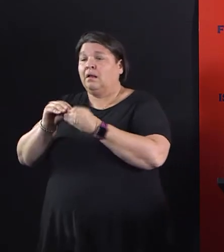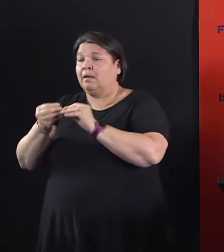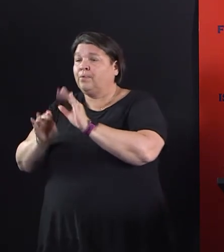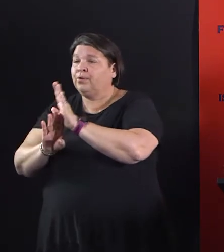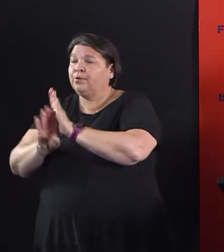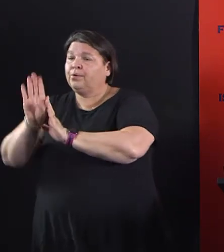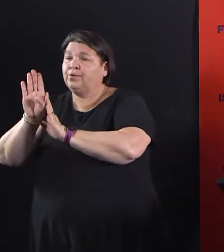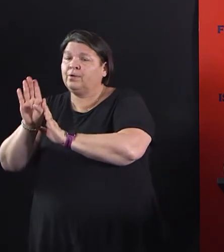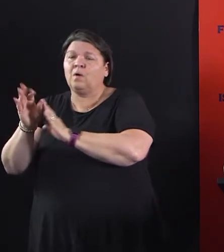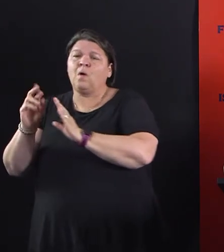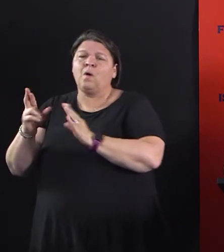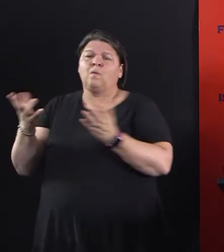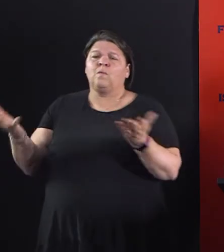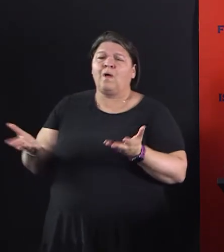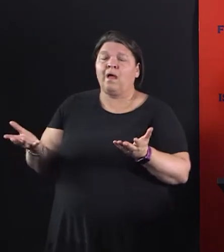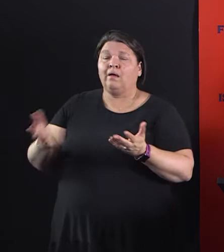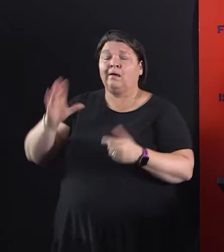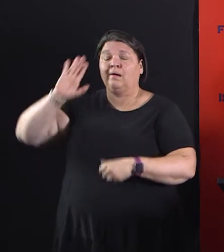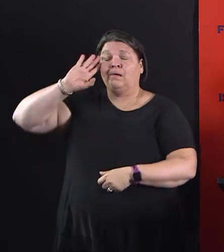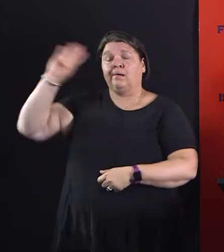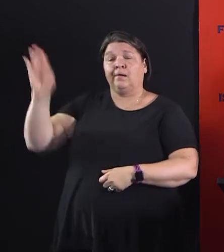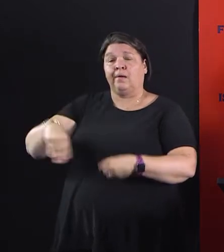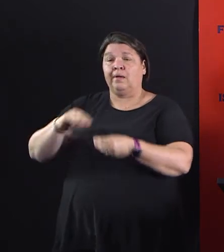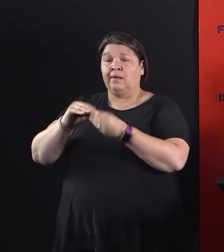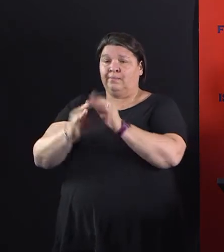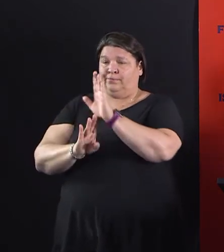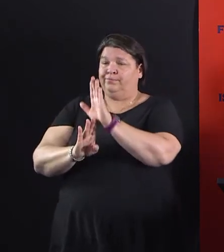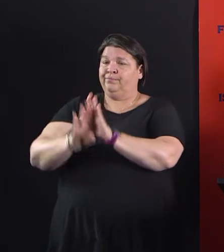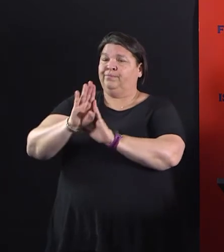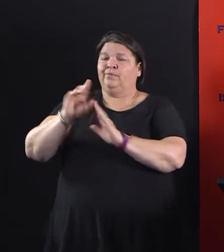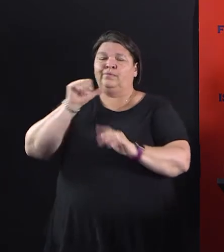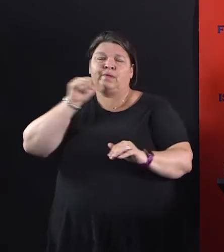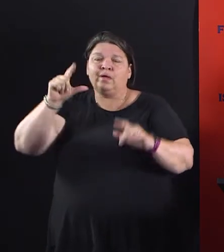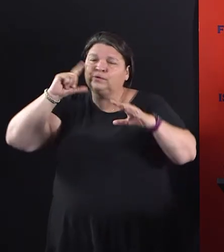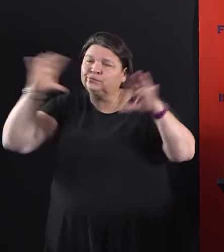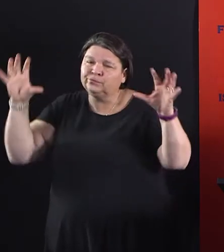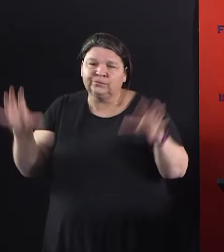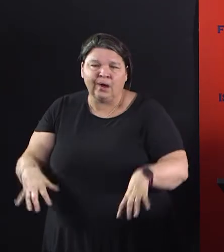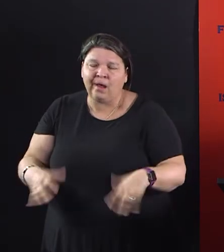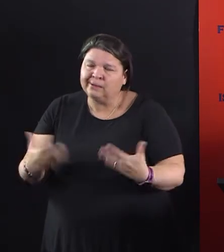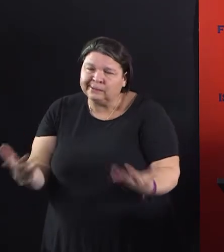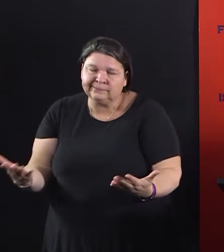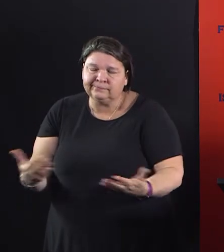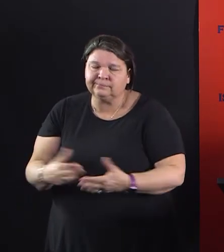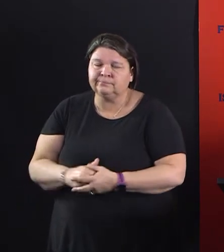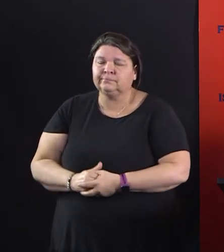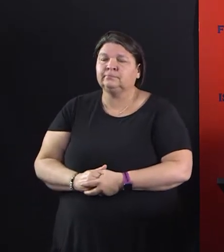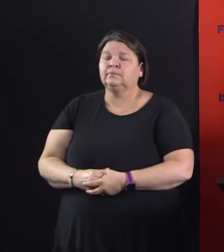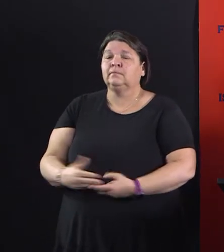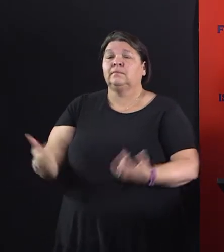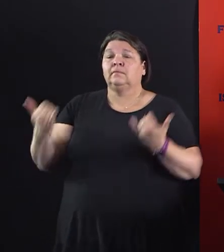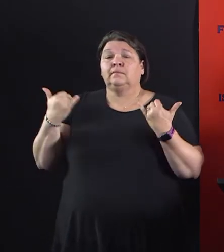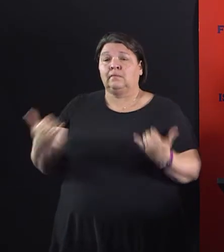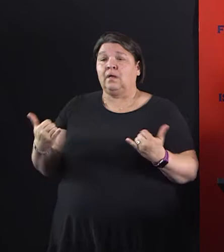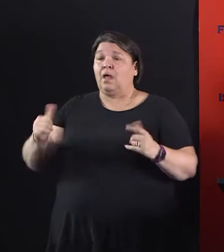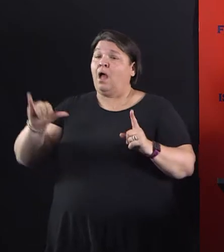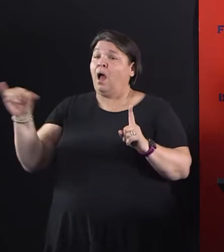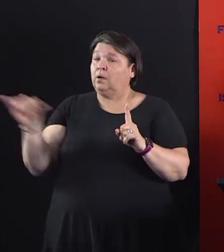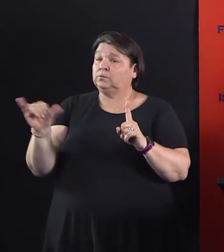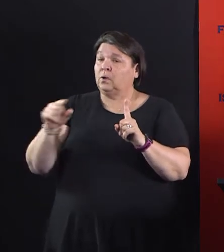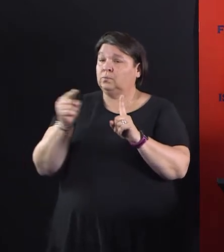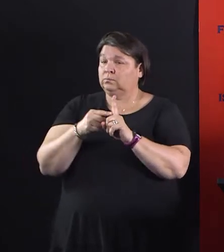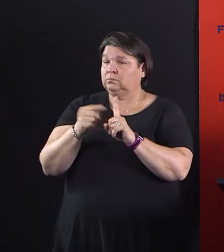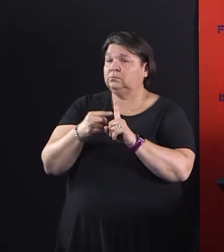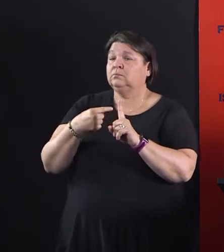this, and we expect to get there. The other one that we wanted to talk a little bit about is today the governor issued orders